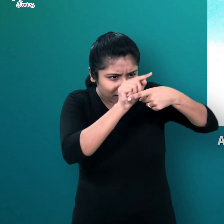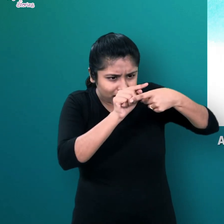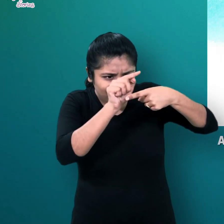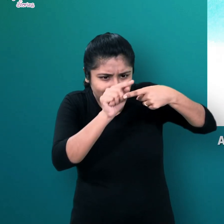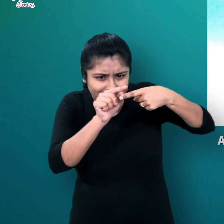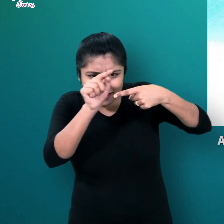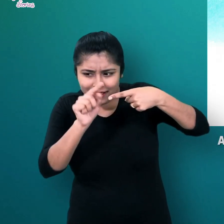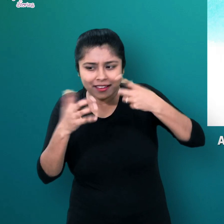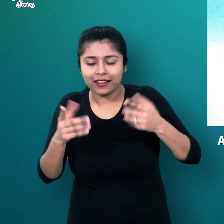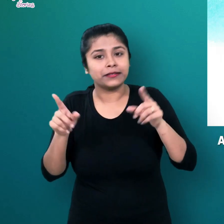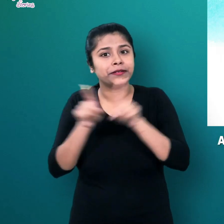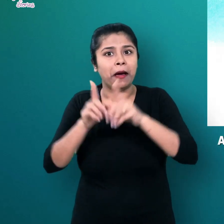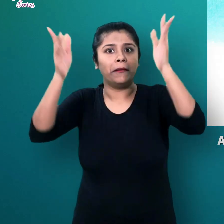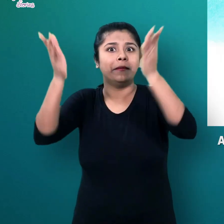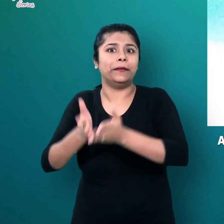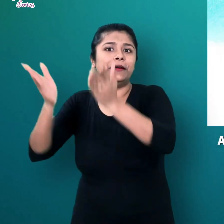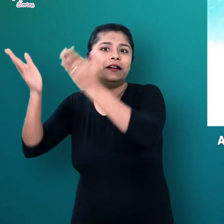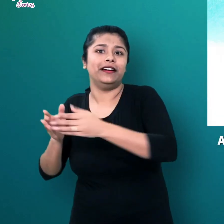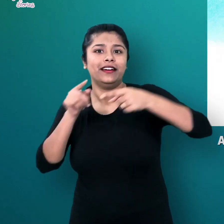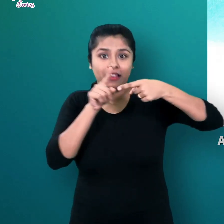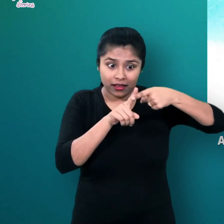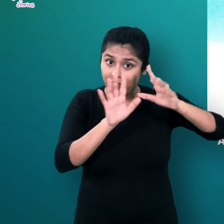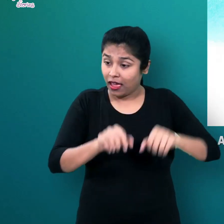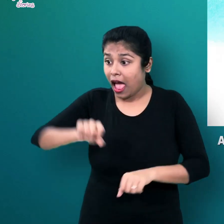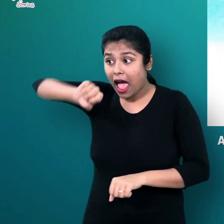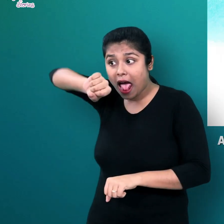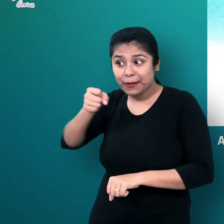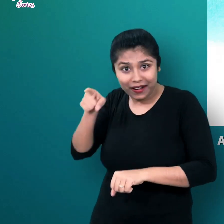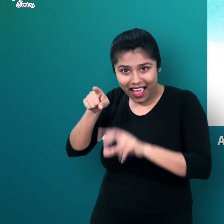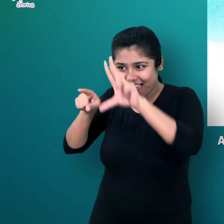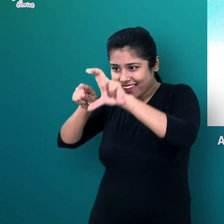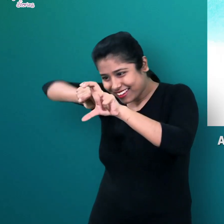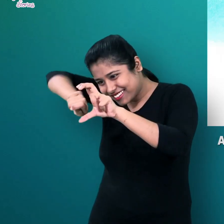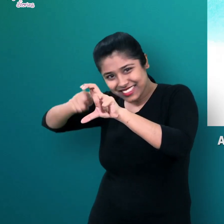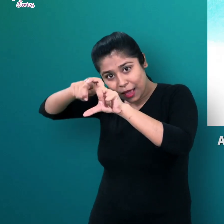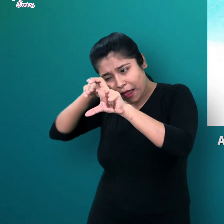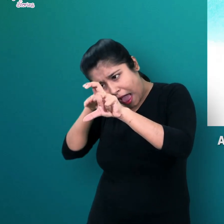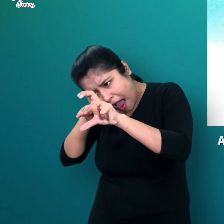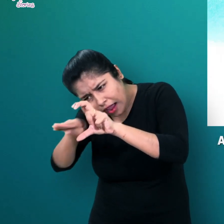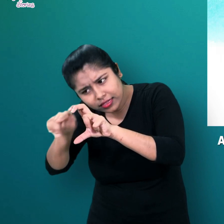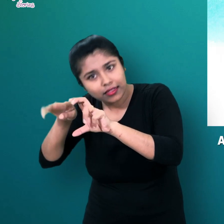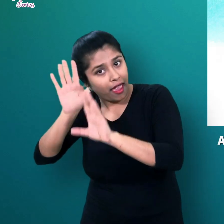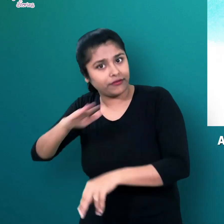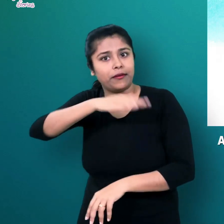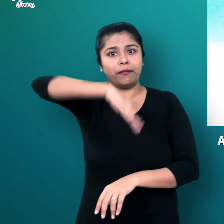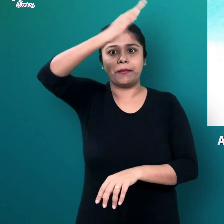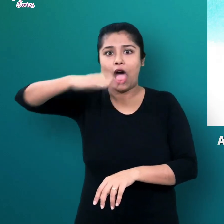And these curvy bits that look like valleys? Your almirah lock also has mountains and valleys inside